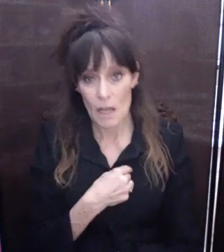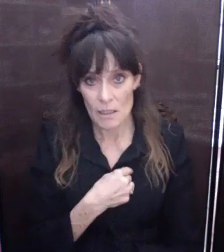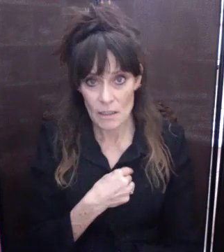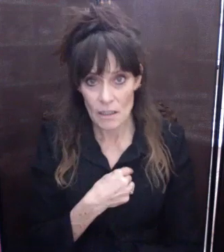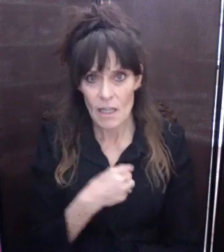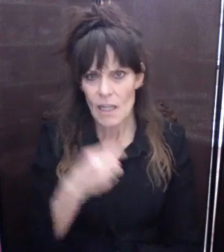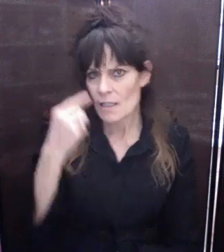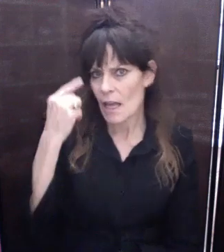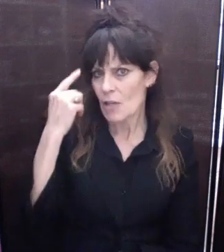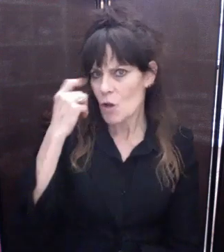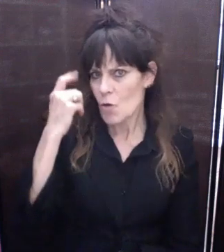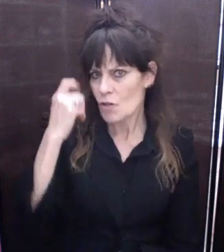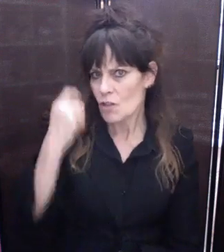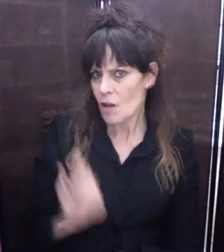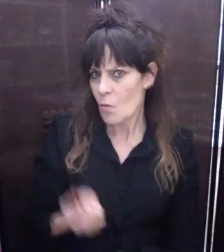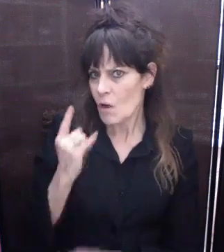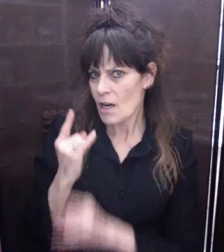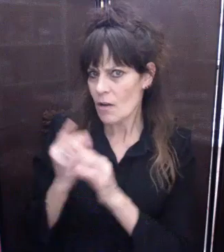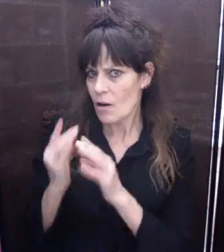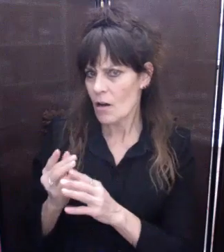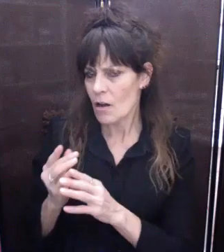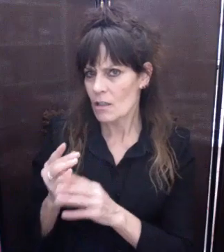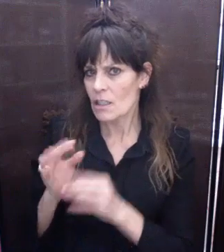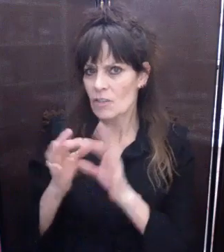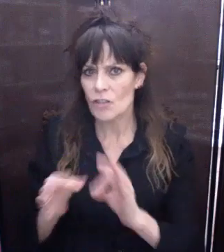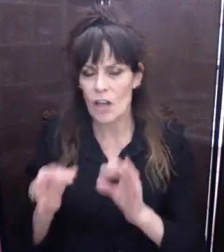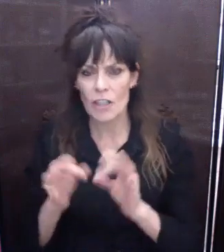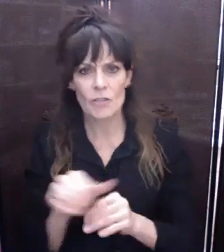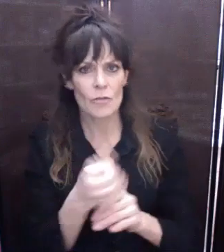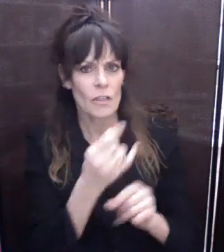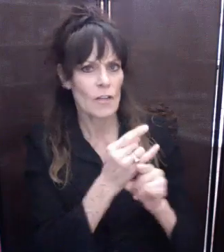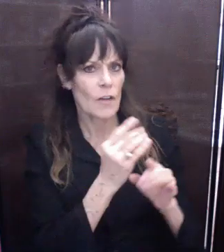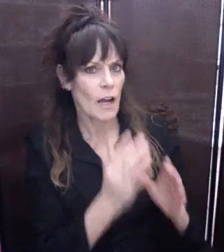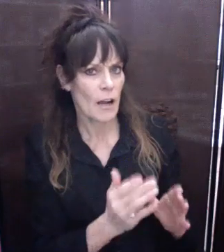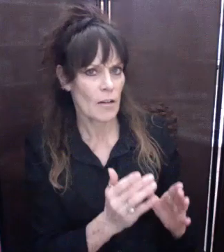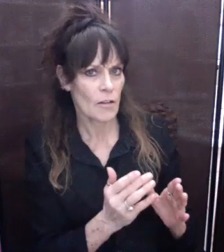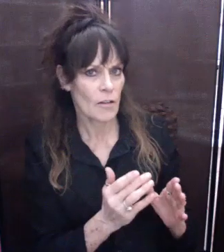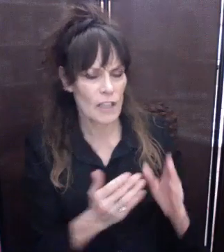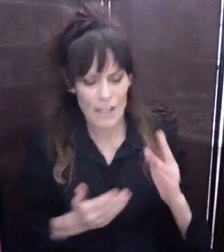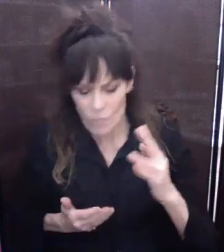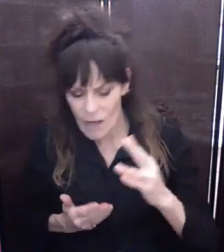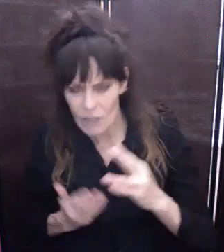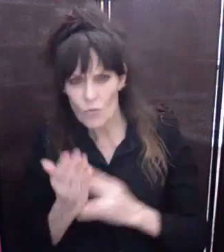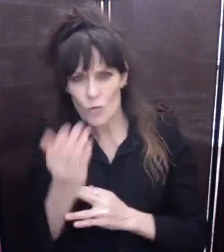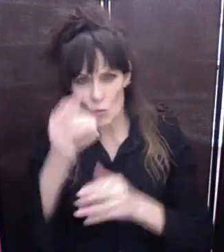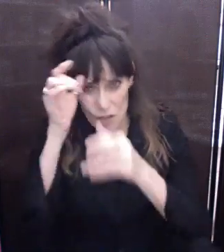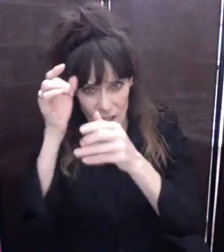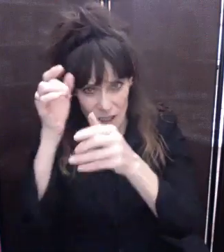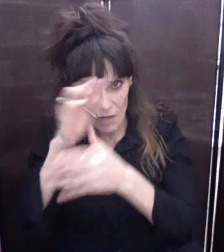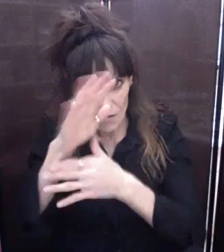one alcoholic talking to another can cut through all of the ego, all of the depression,